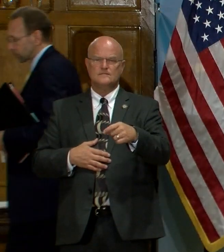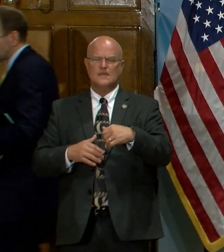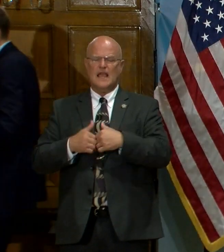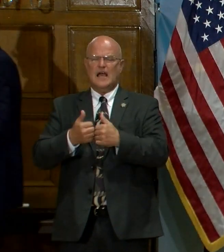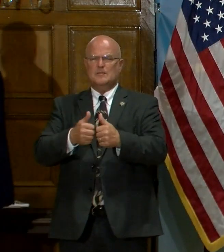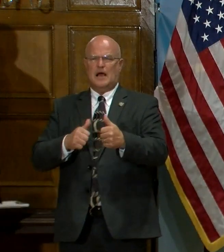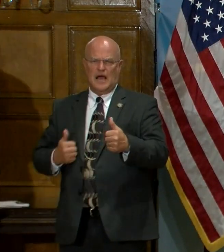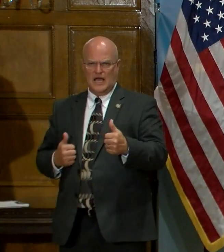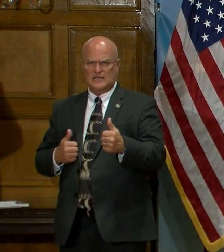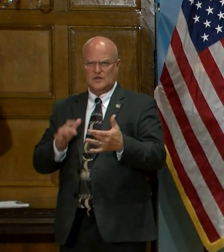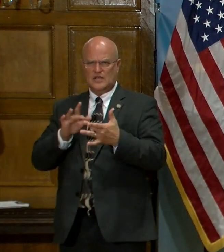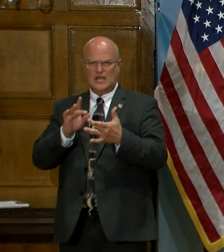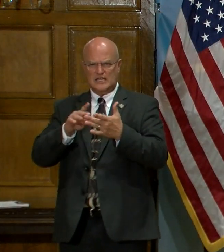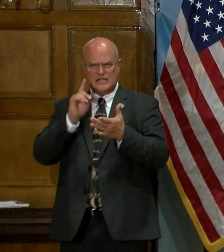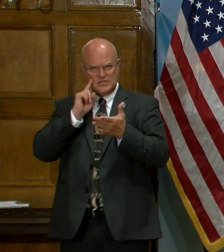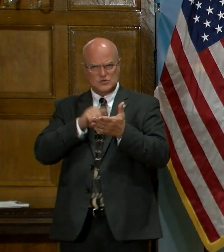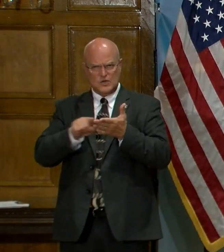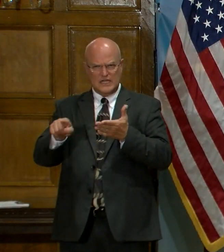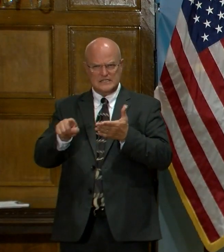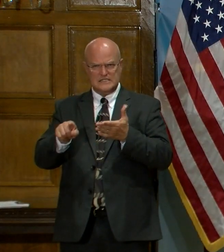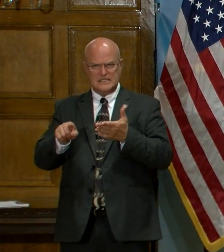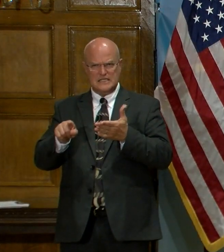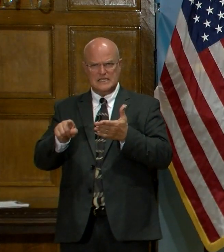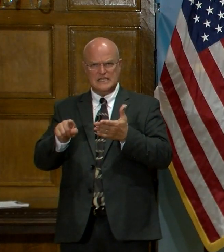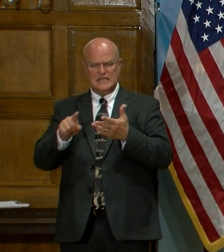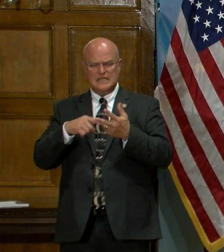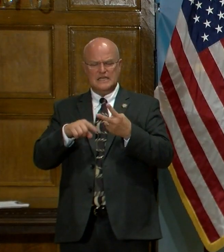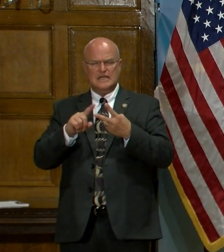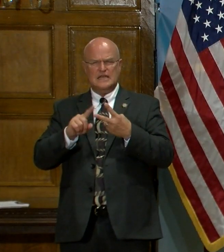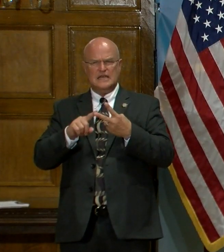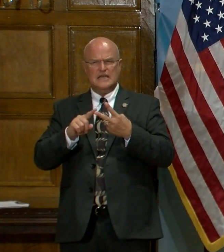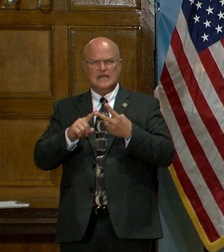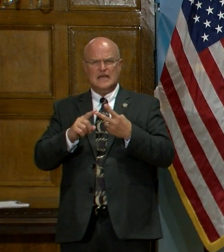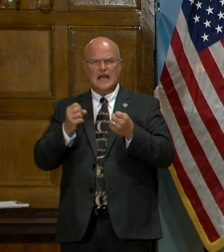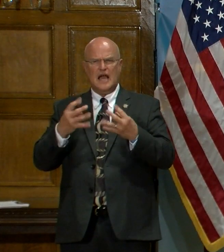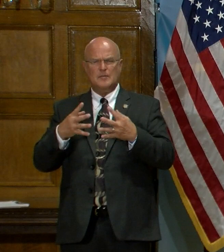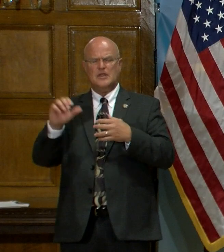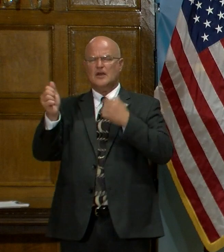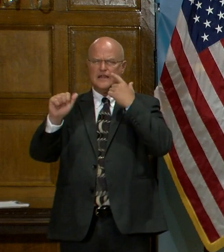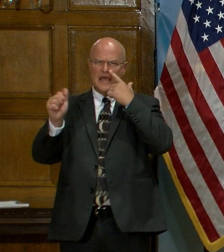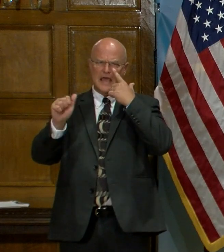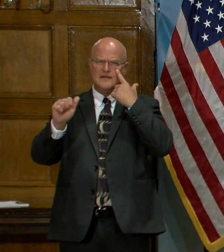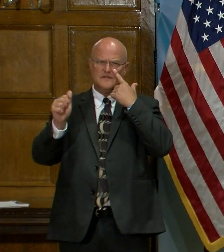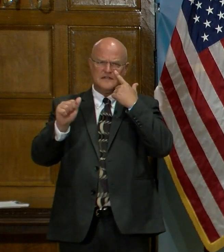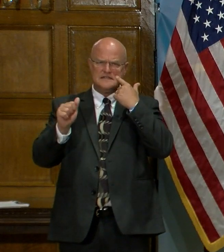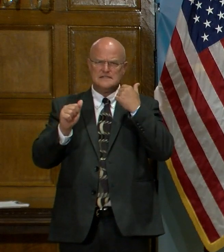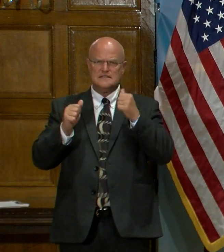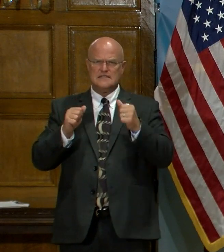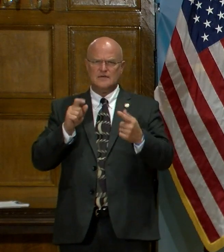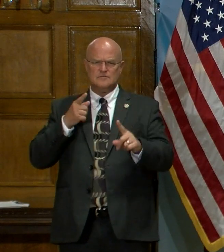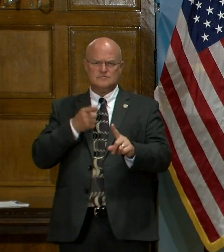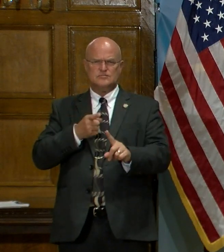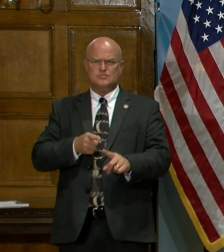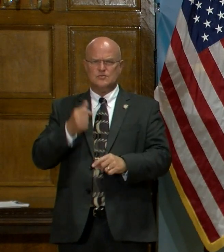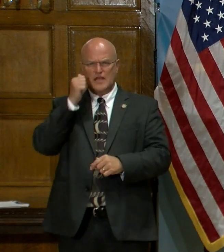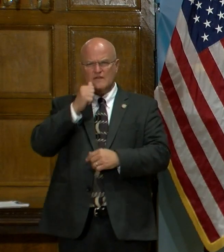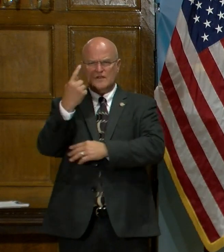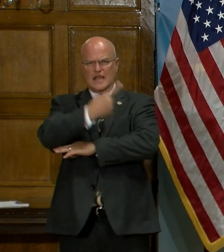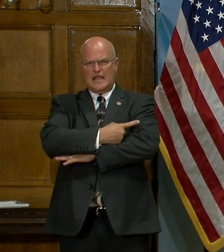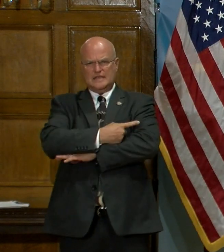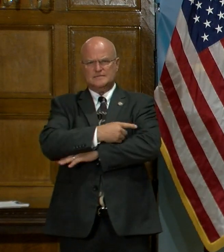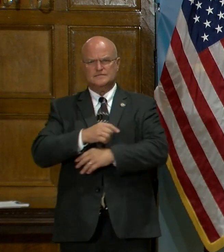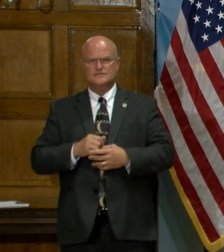How behind are we on contact tracing, A, and then B, about how many on average can we sort of pinpoint per day?